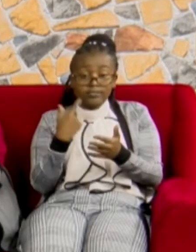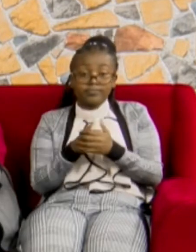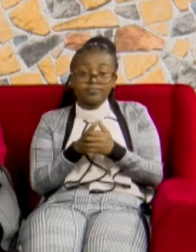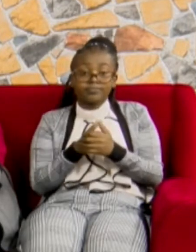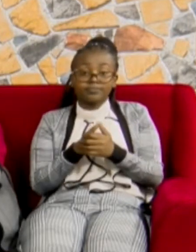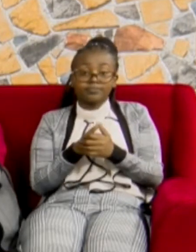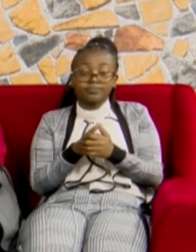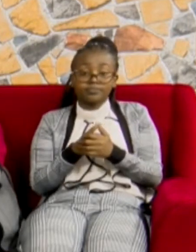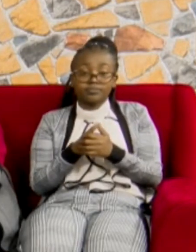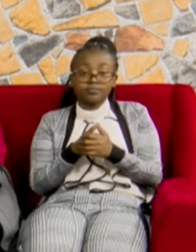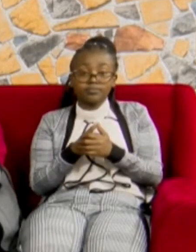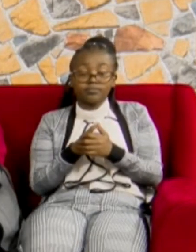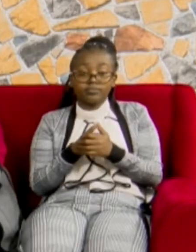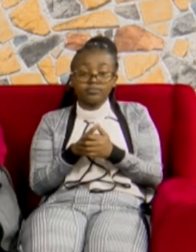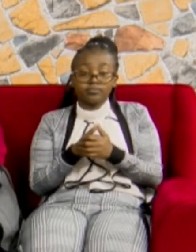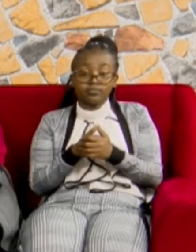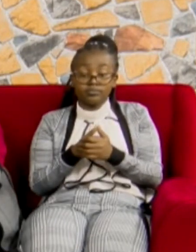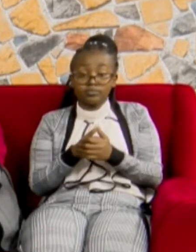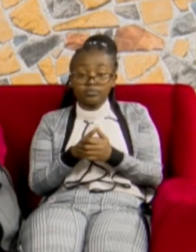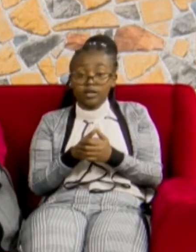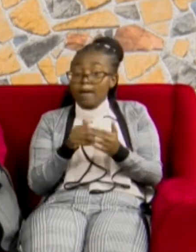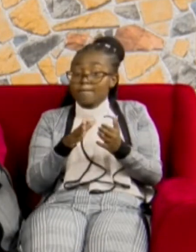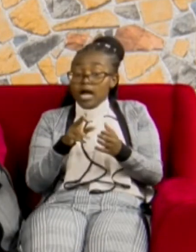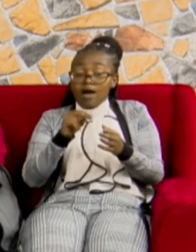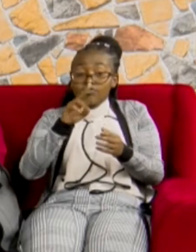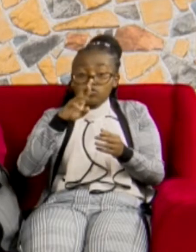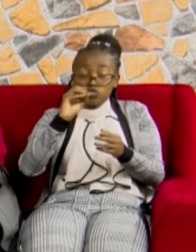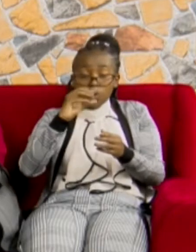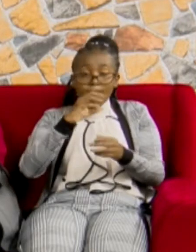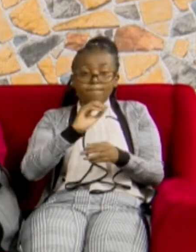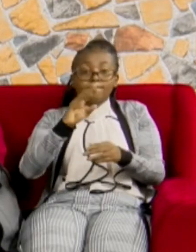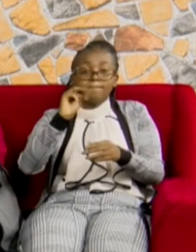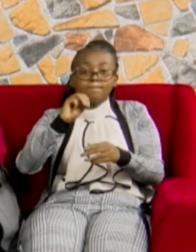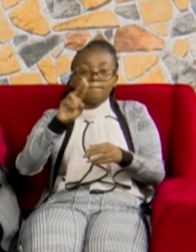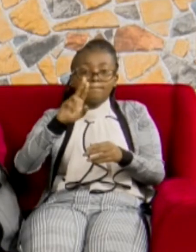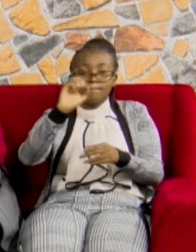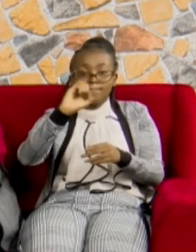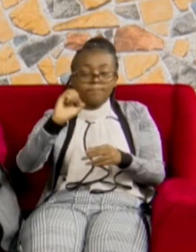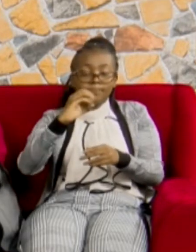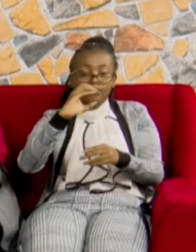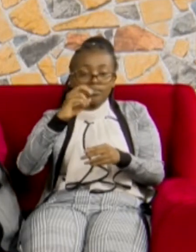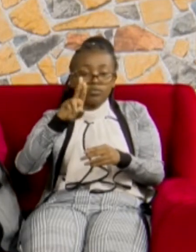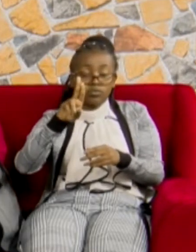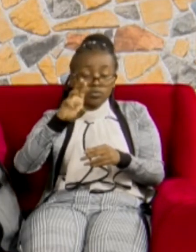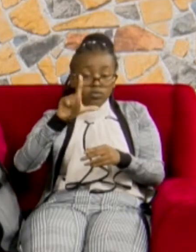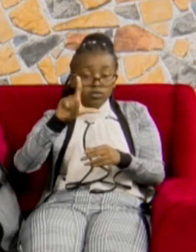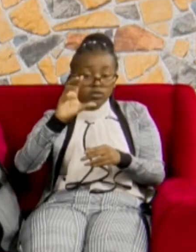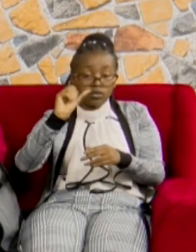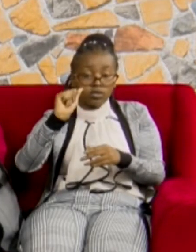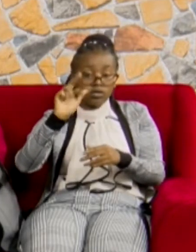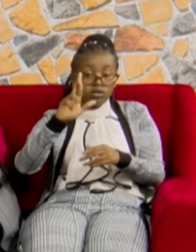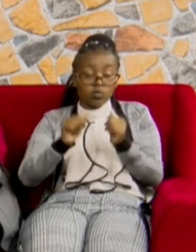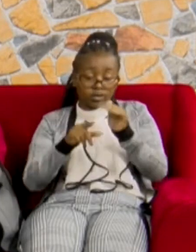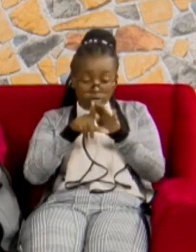are, and most of these are congenital. They are neuromuscular disorders that. Oh, neuromuscular. Yeah, neuromuscular disorders that deteriorate